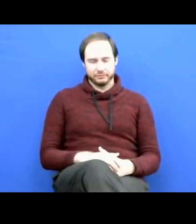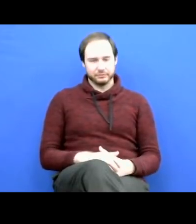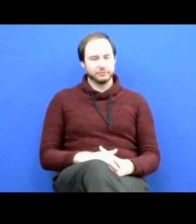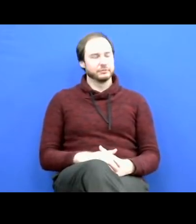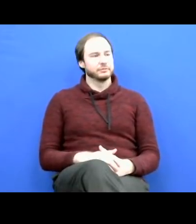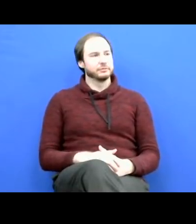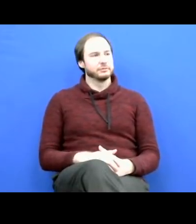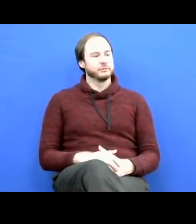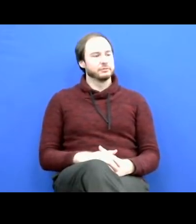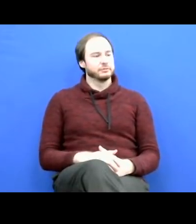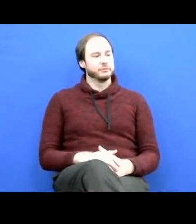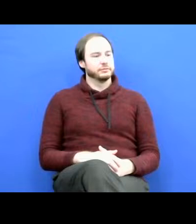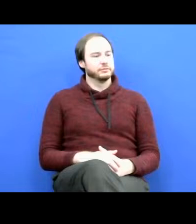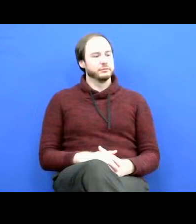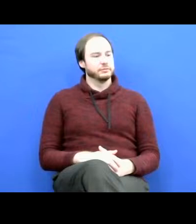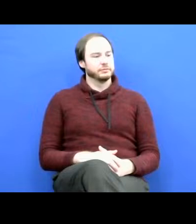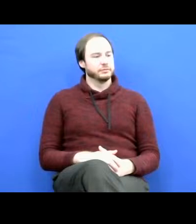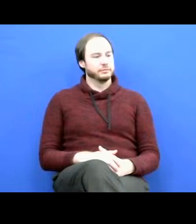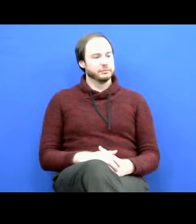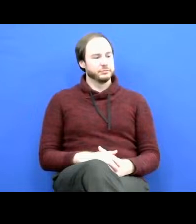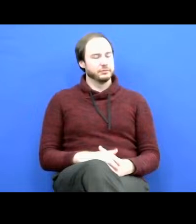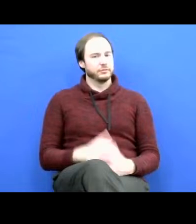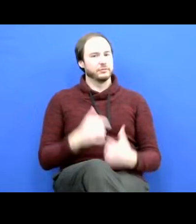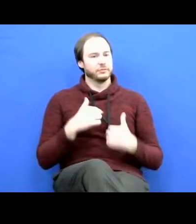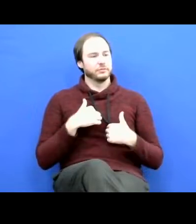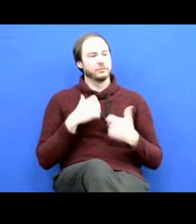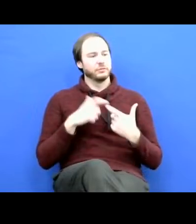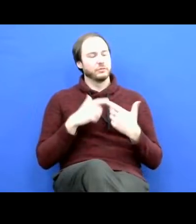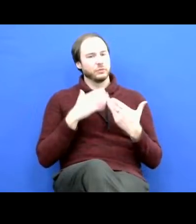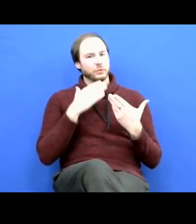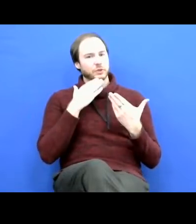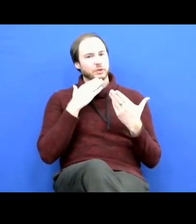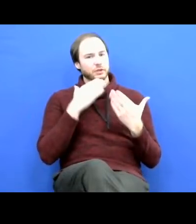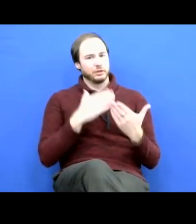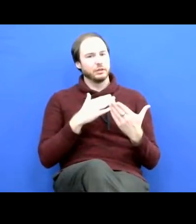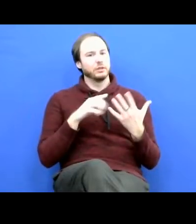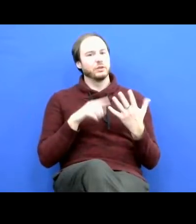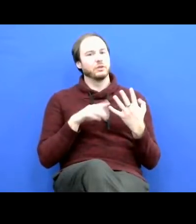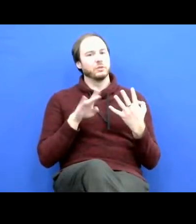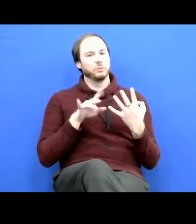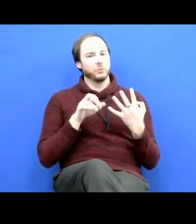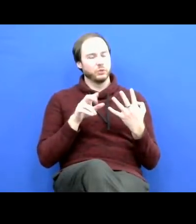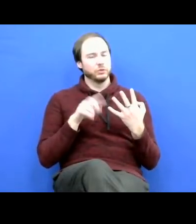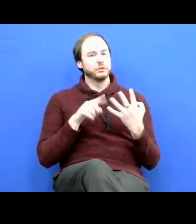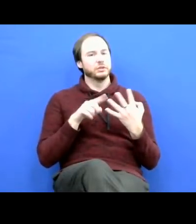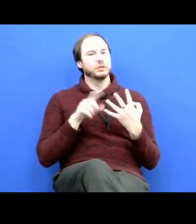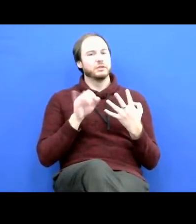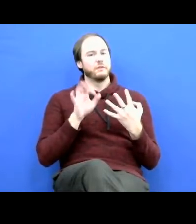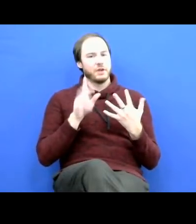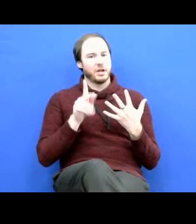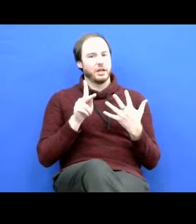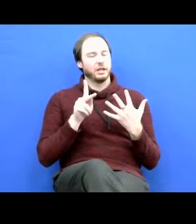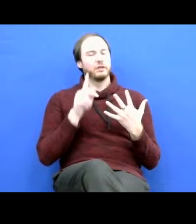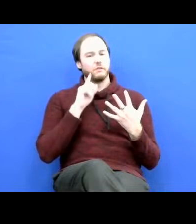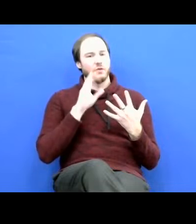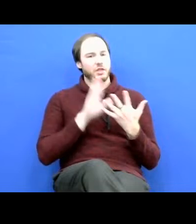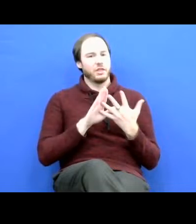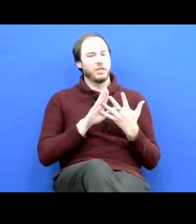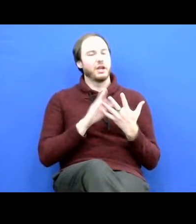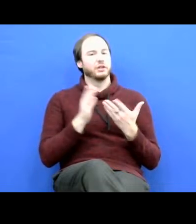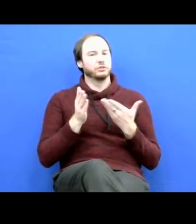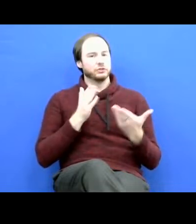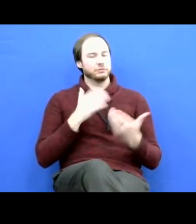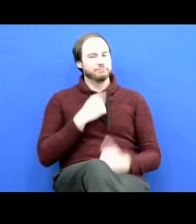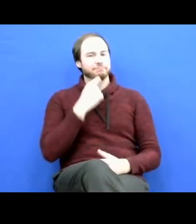Yes. And I'd like to thank Councilwoman Bowser and Councilwoman Safranik for their service. Hate to see